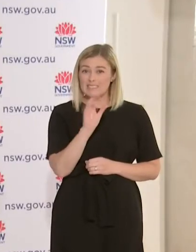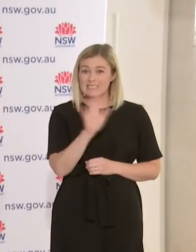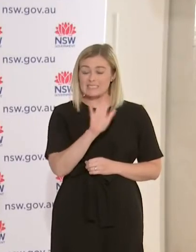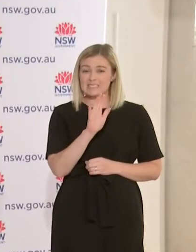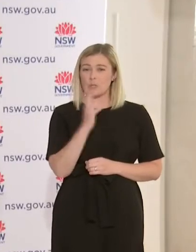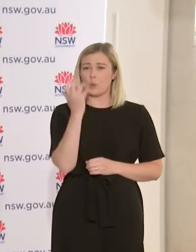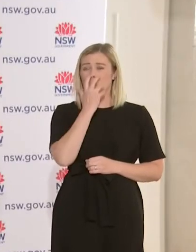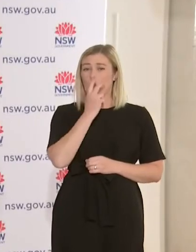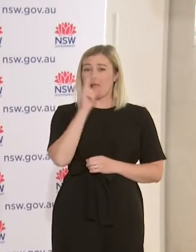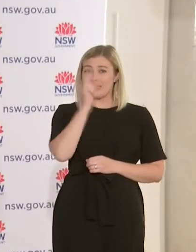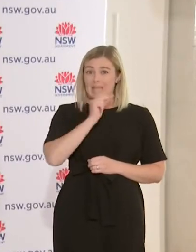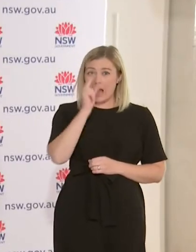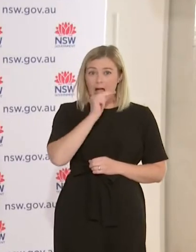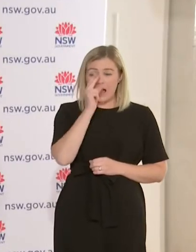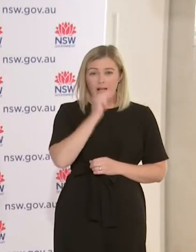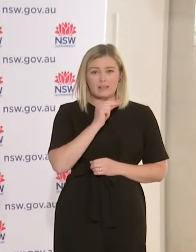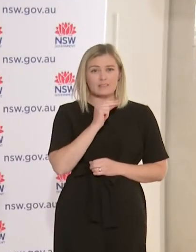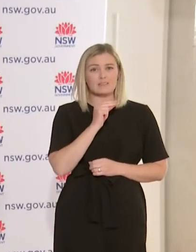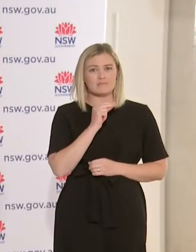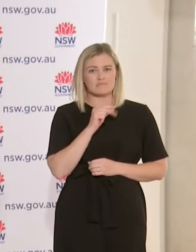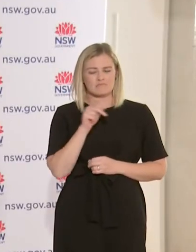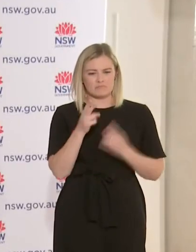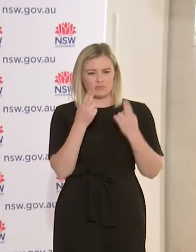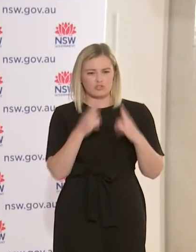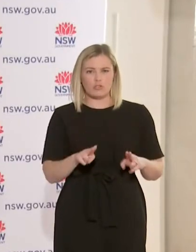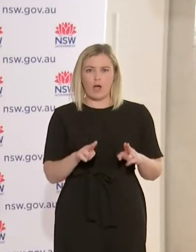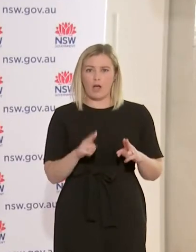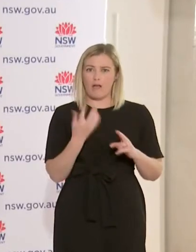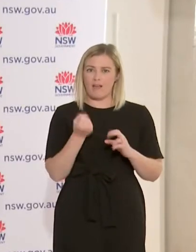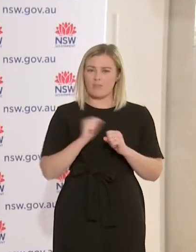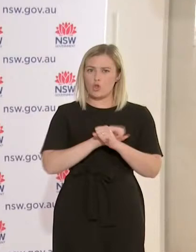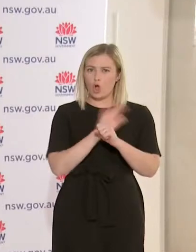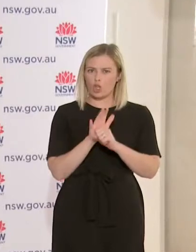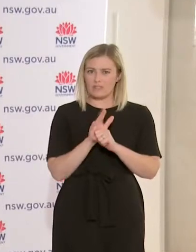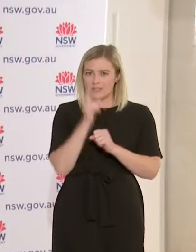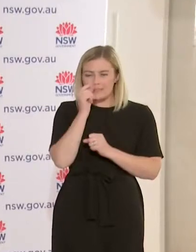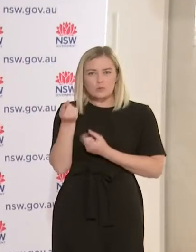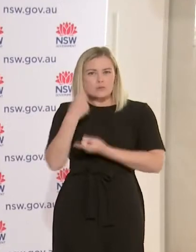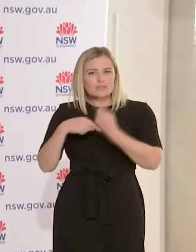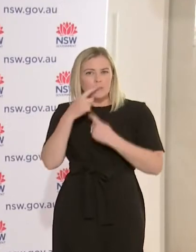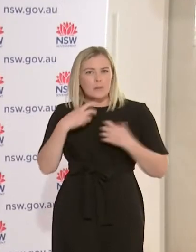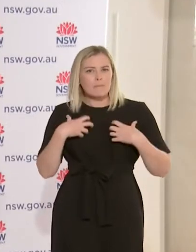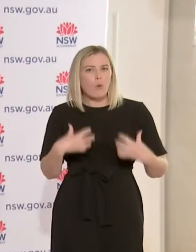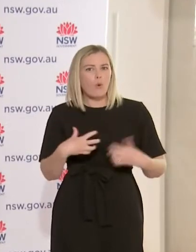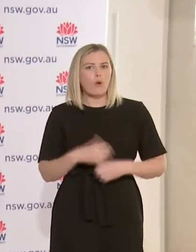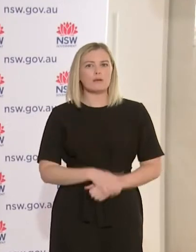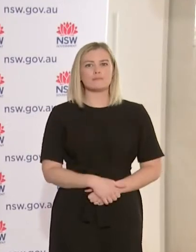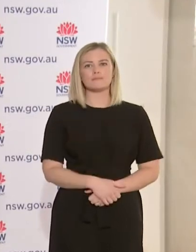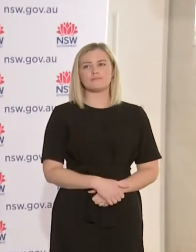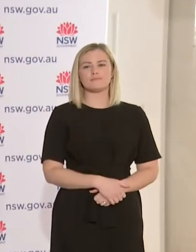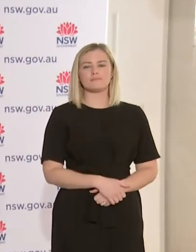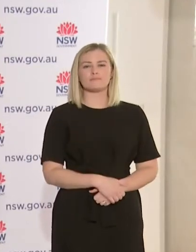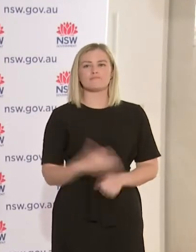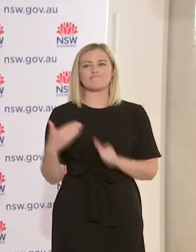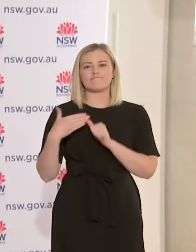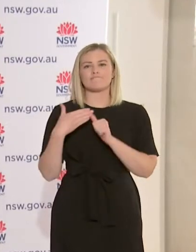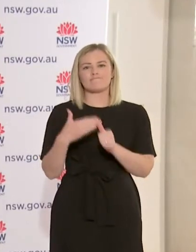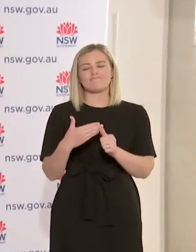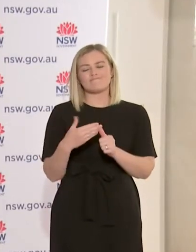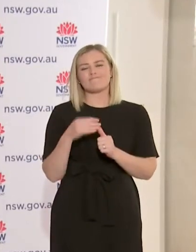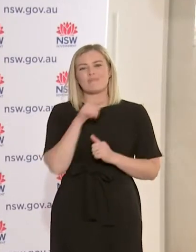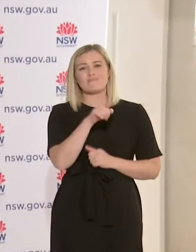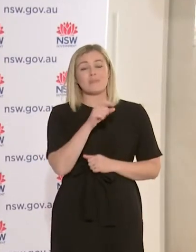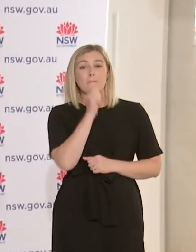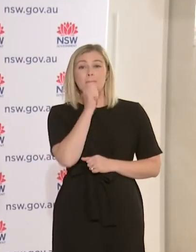status, underlying health conditions. That's quite young to die from COVID. That gentleman actually had significant underlying